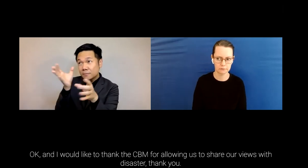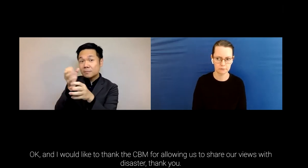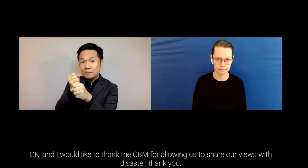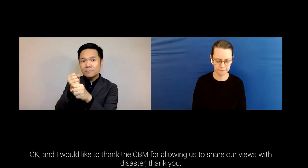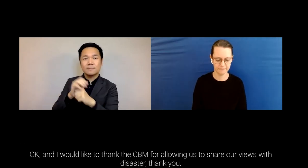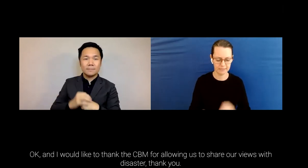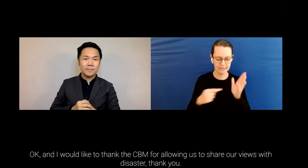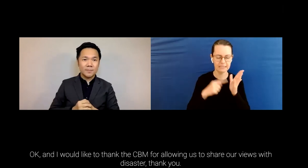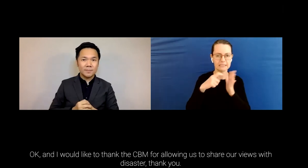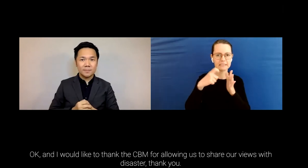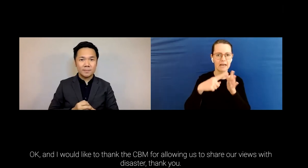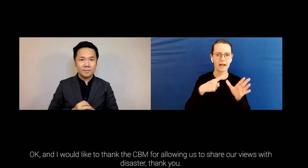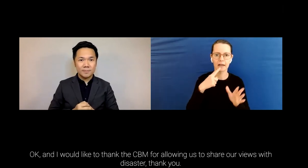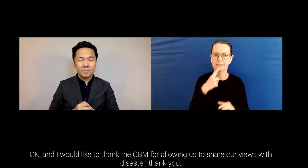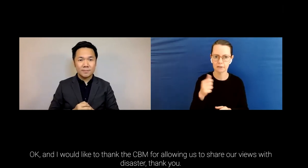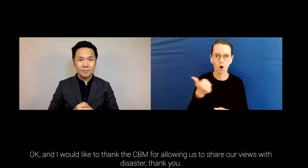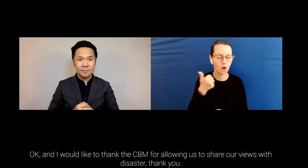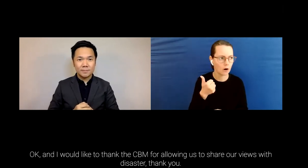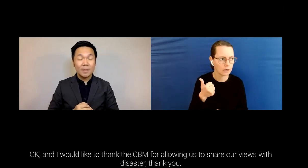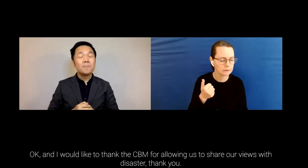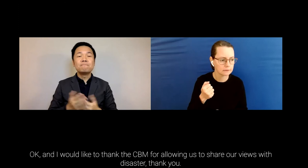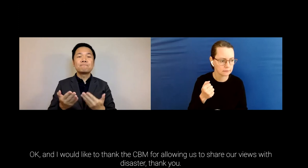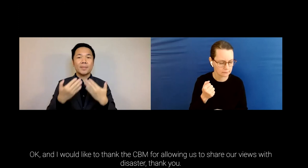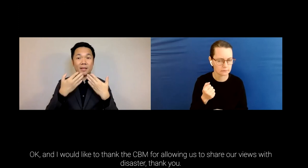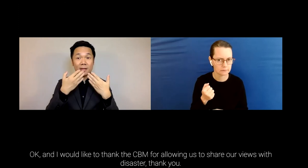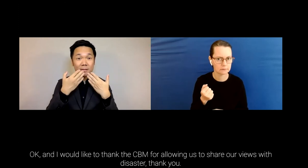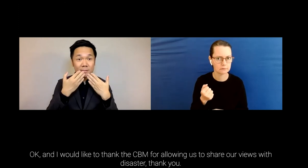Okay, and I would like to thank all the